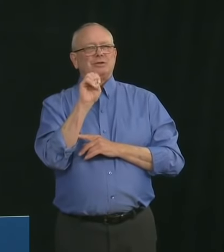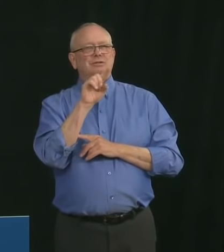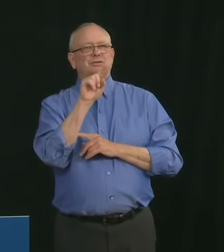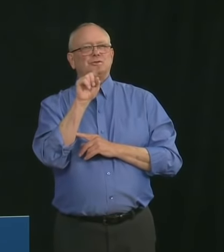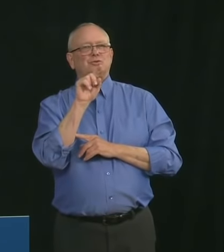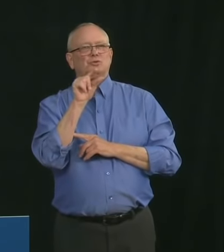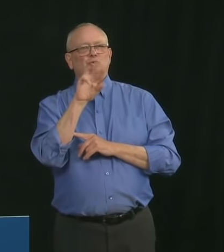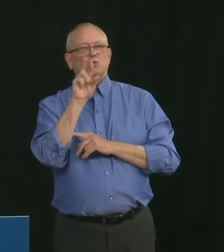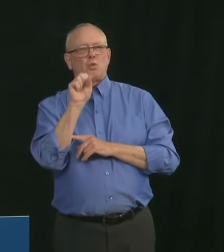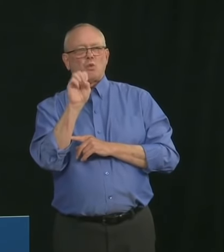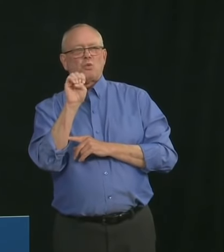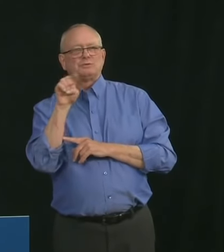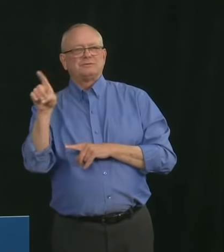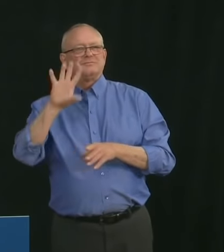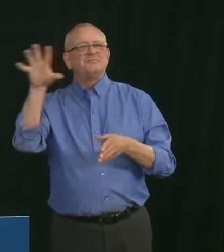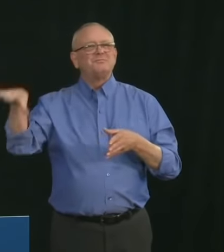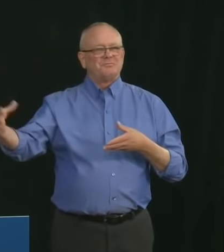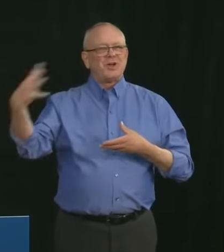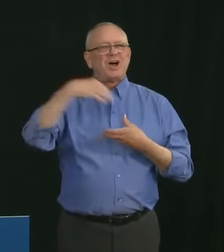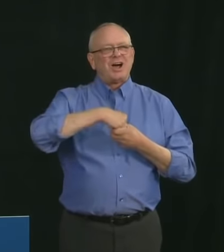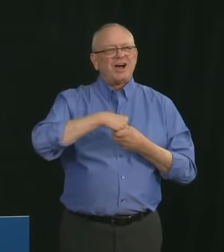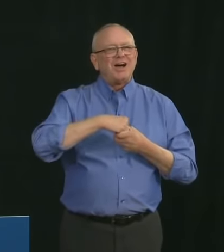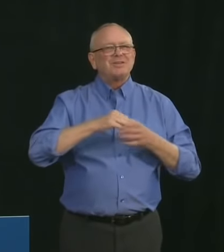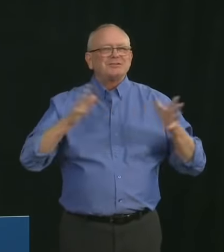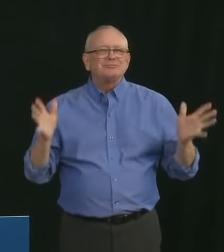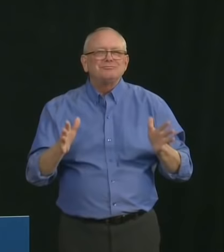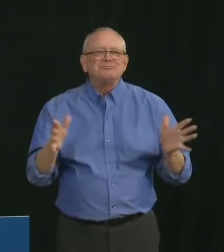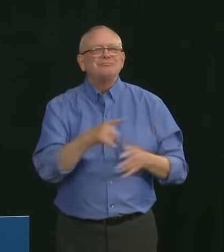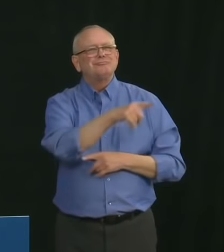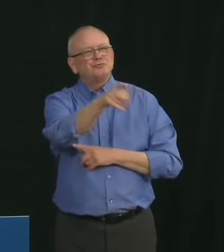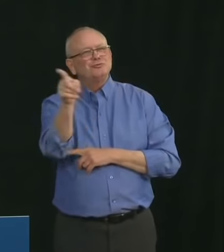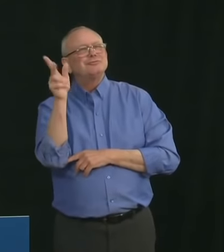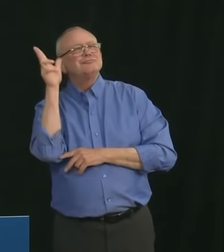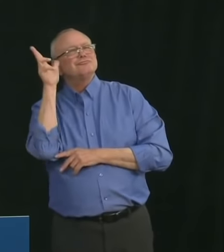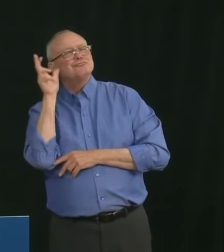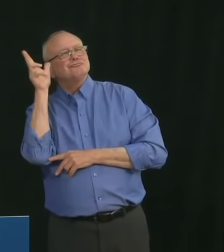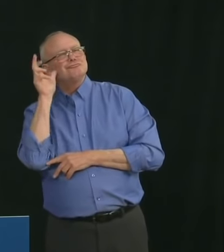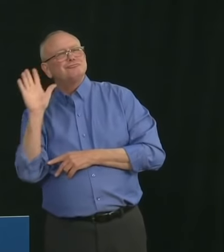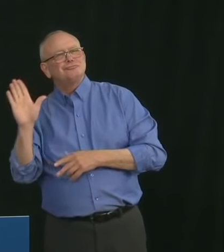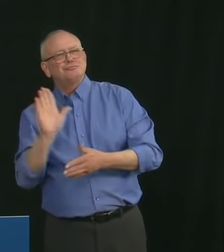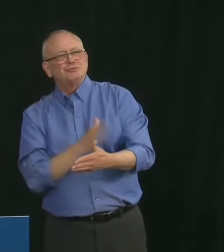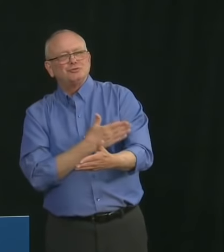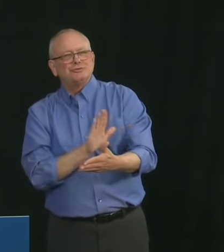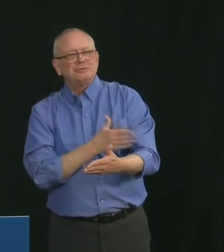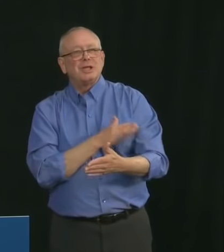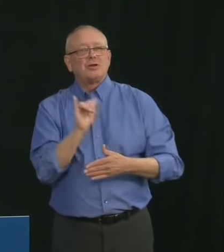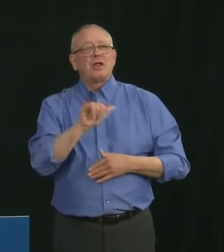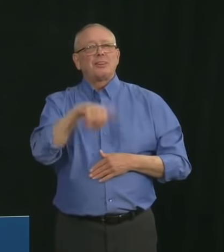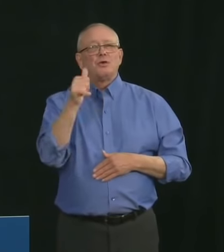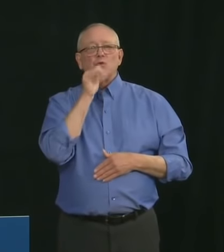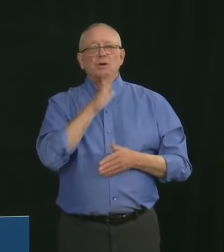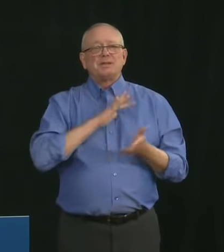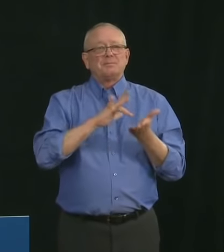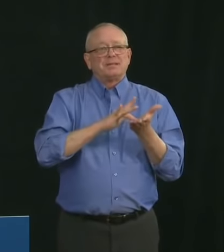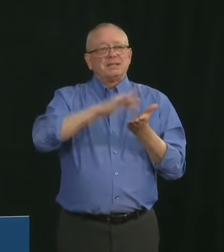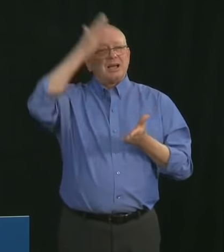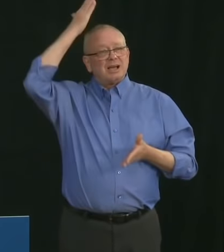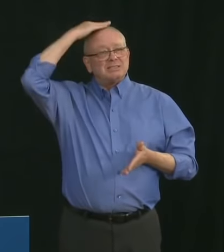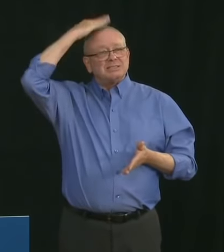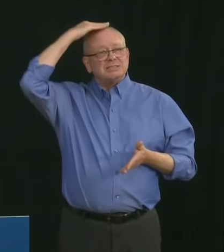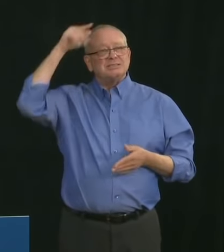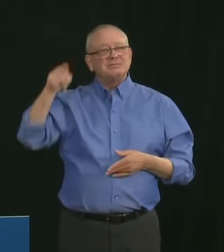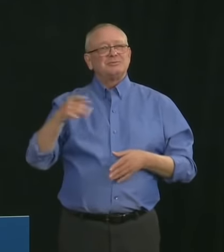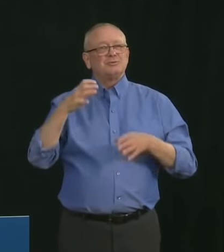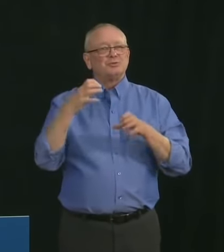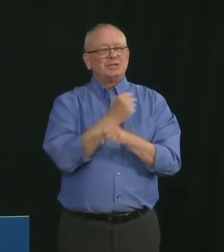volunteering 5 days a week at her local food bank during the pandemic. If you know of a story like this in your community, please share it